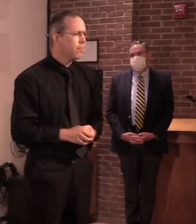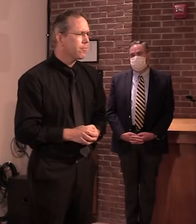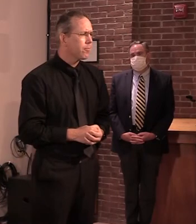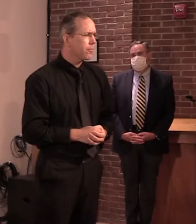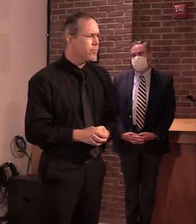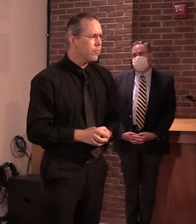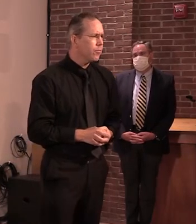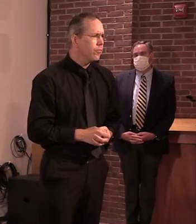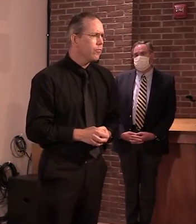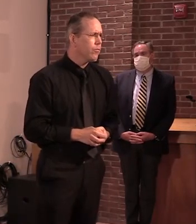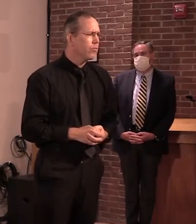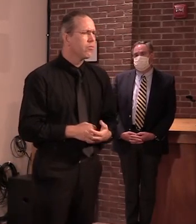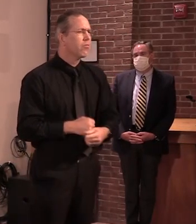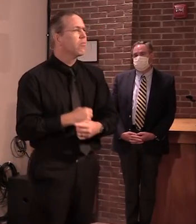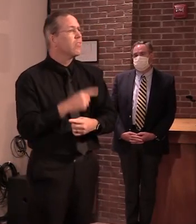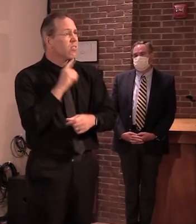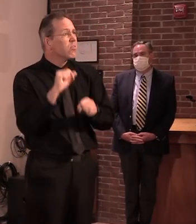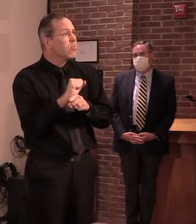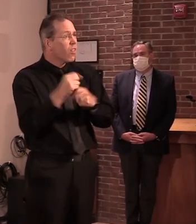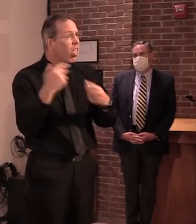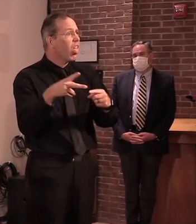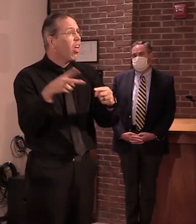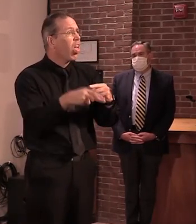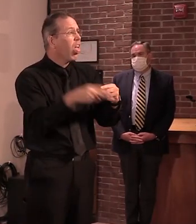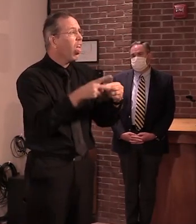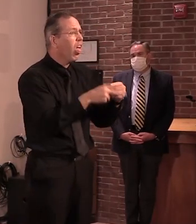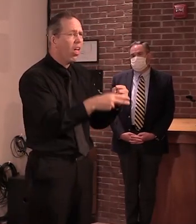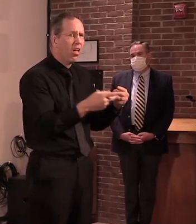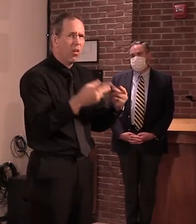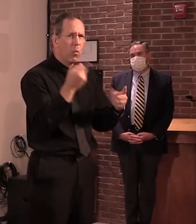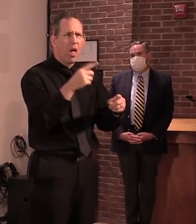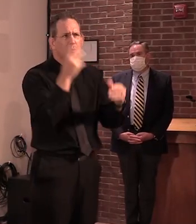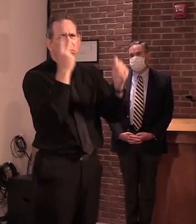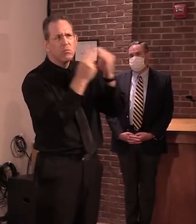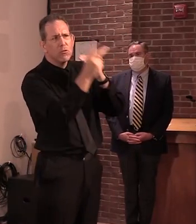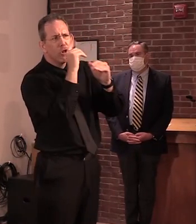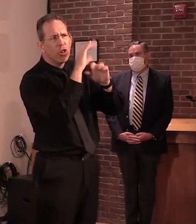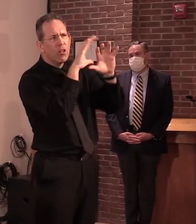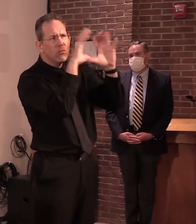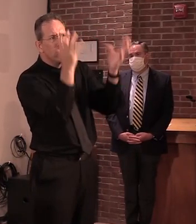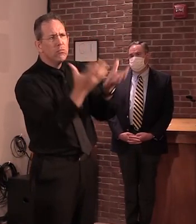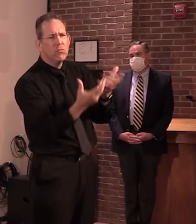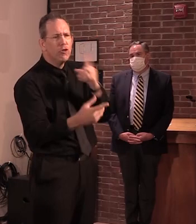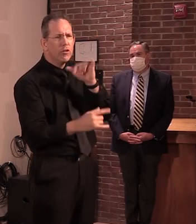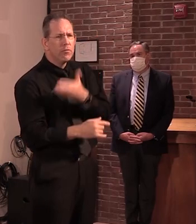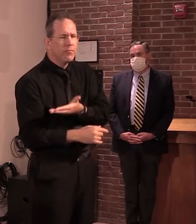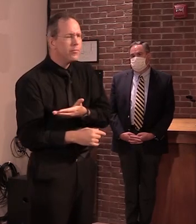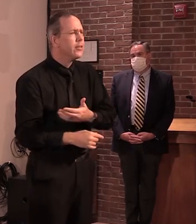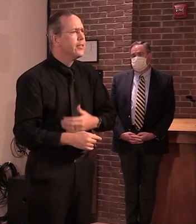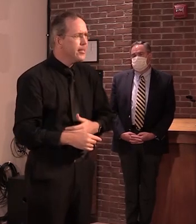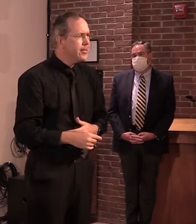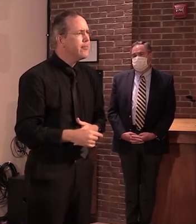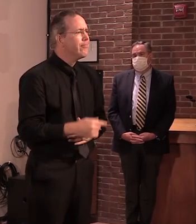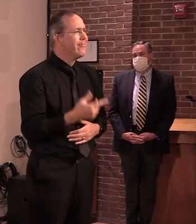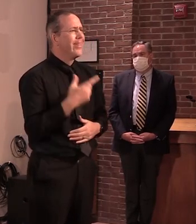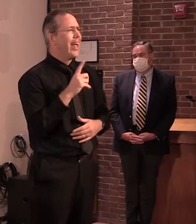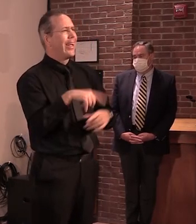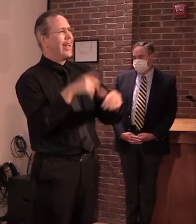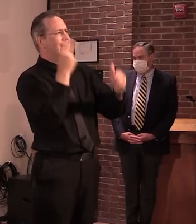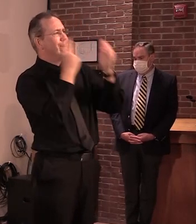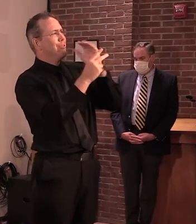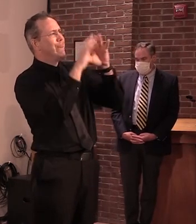know until we know what we have to deal with. We don't even have the cards dealt to us yet. We'll learn more as